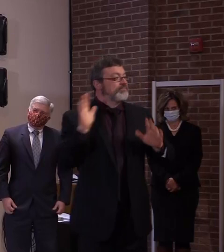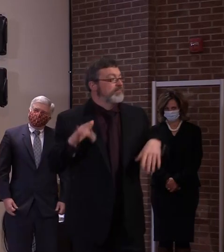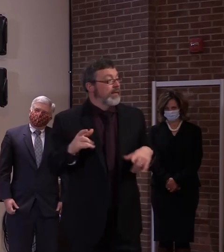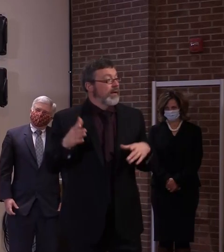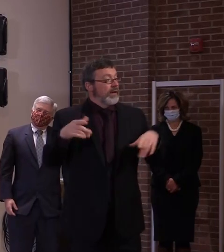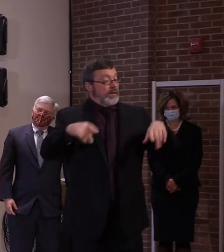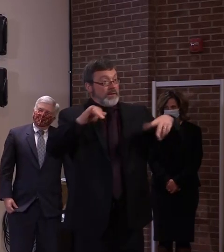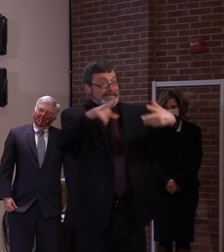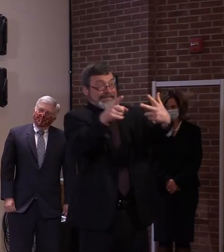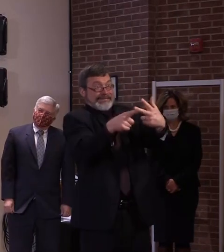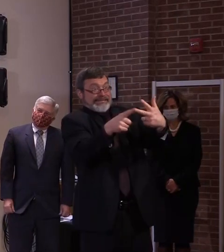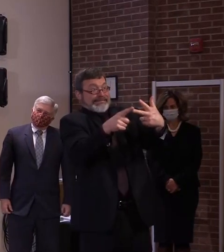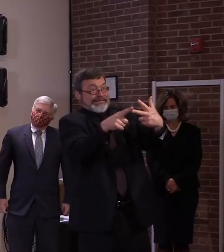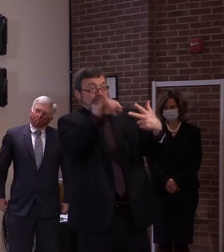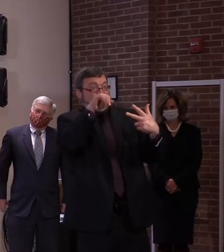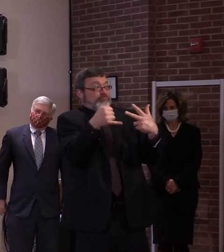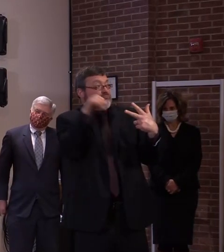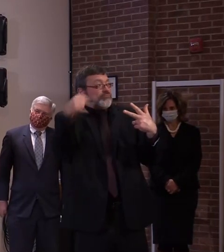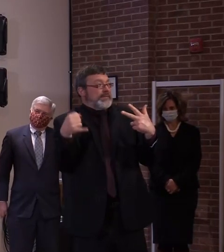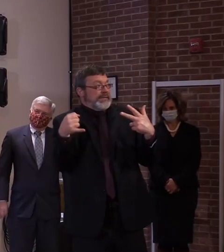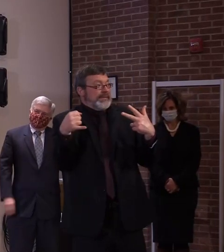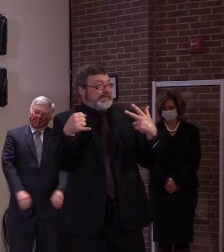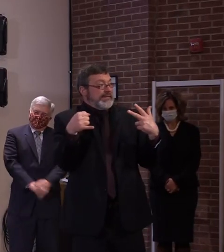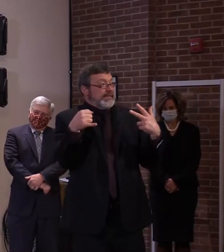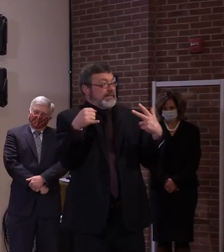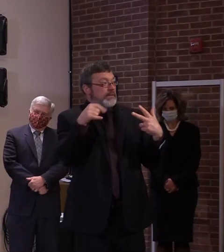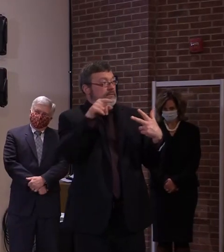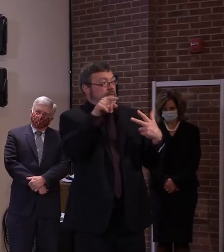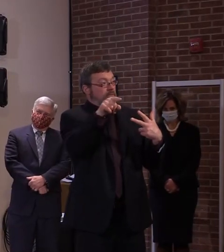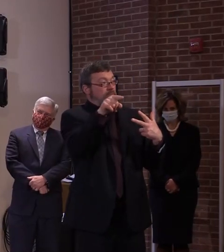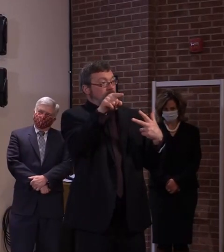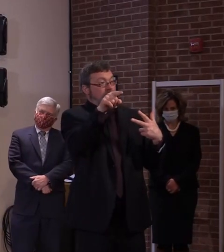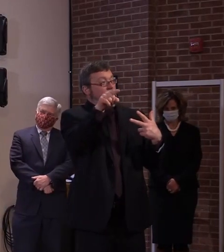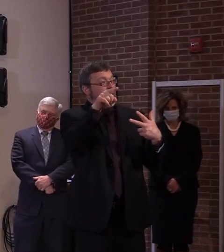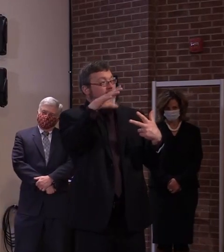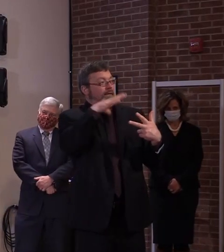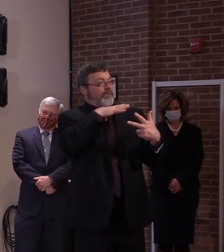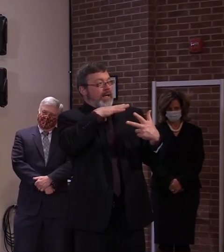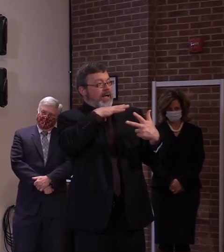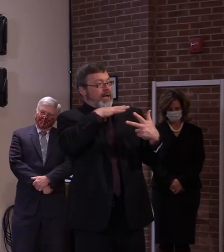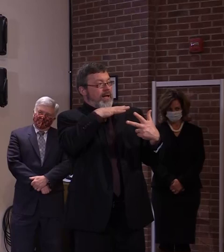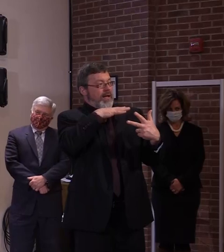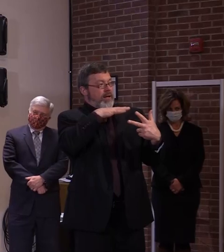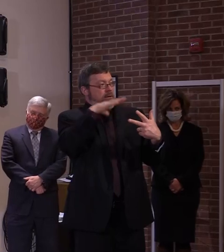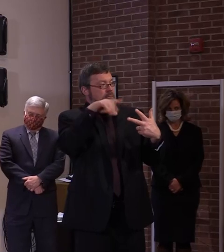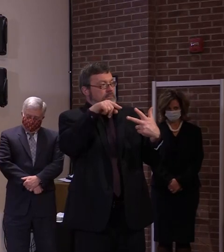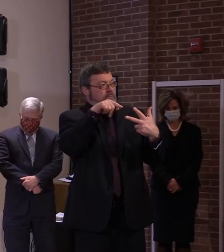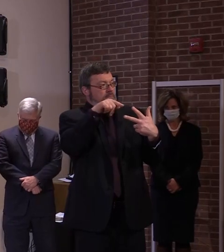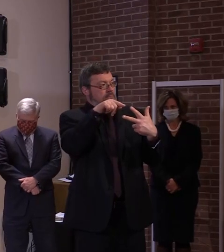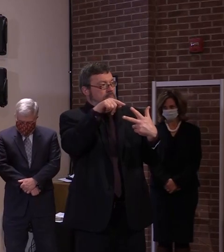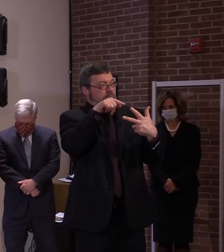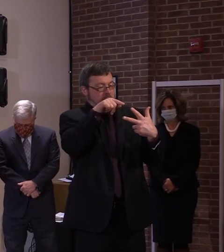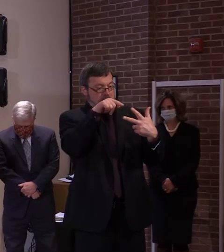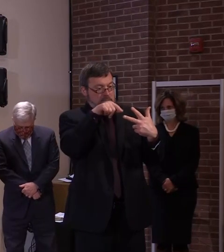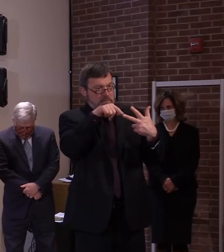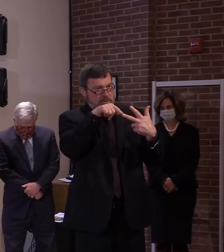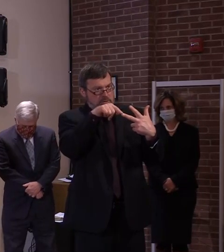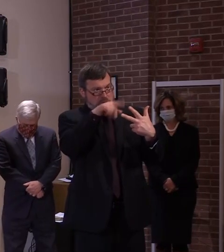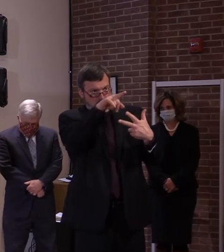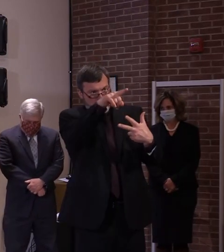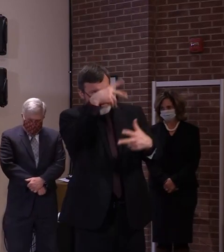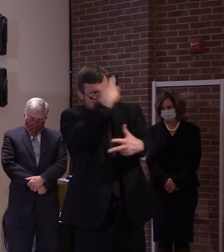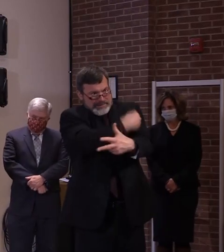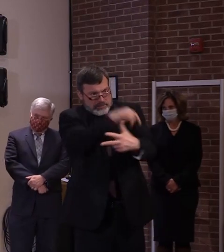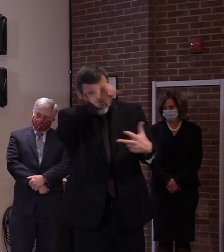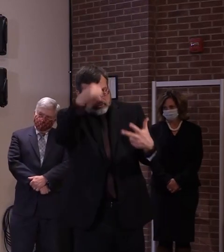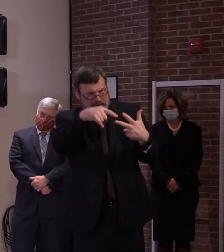your level very substantially. Not that the Pfizer doesn't either, just a little less than the Moderna, but